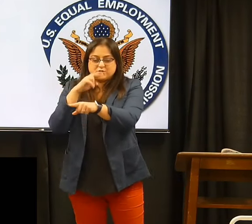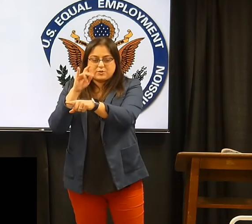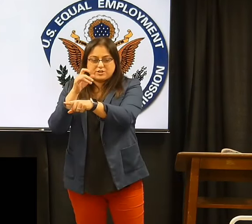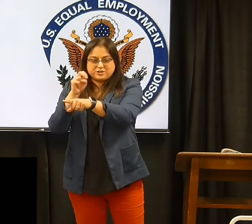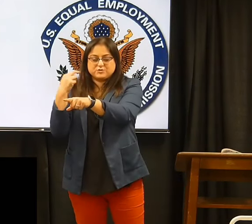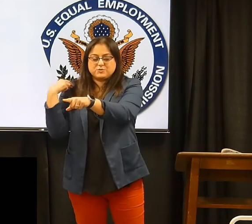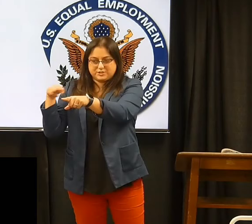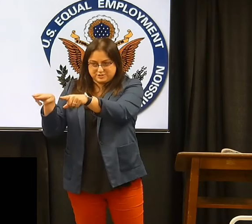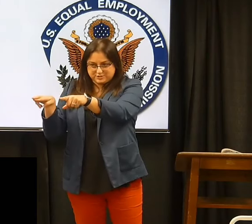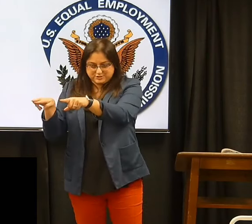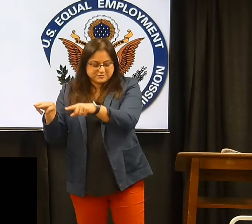Religion?